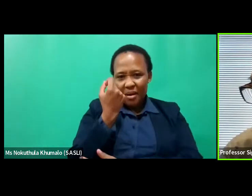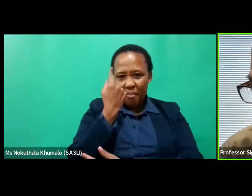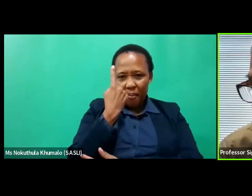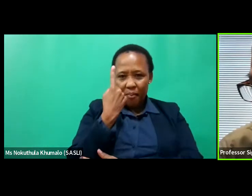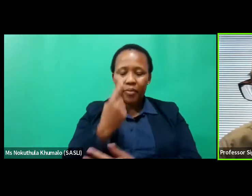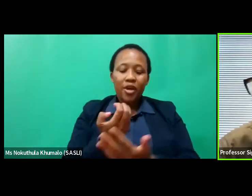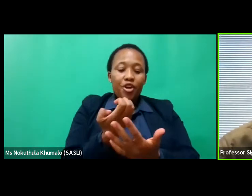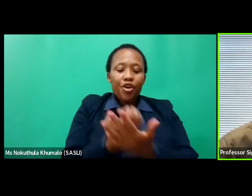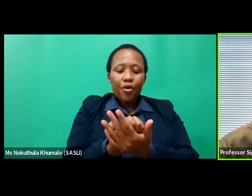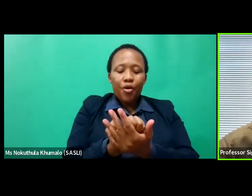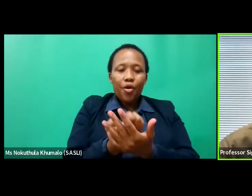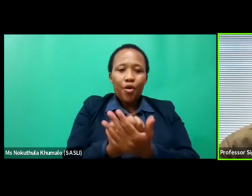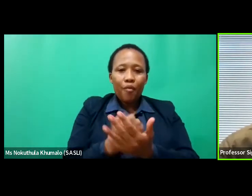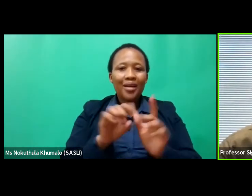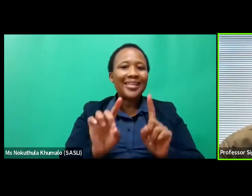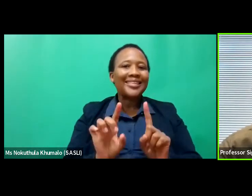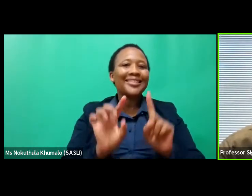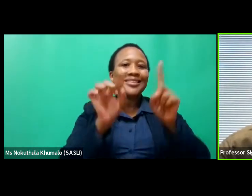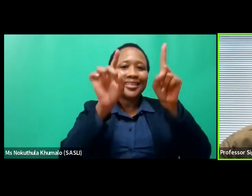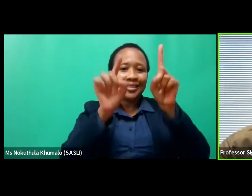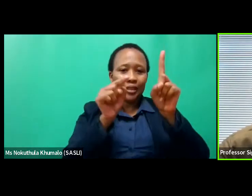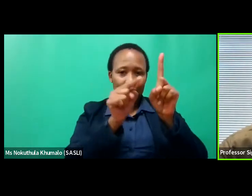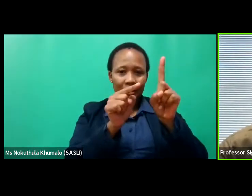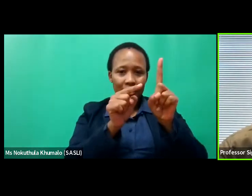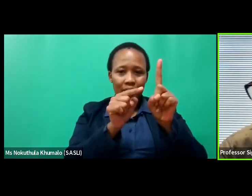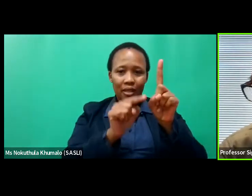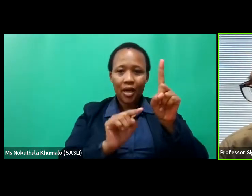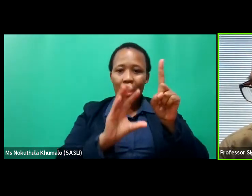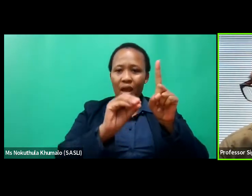success may reflect only one subsystem's health,